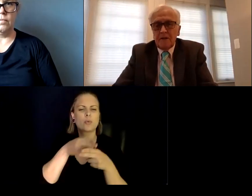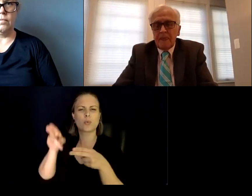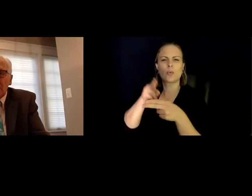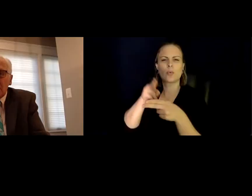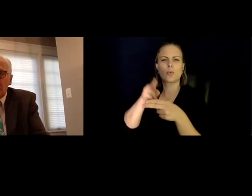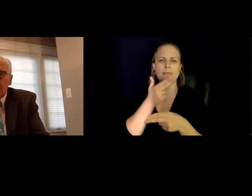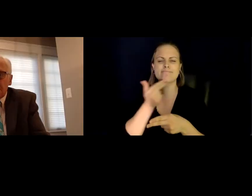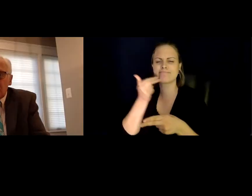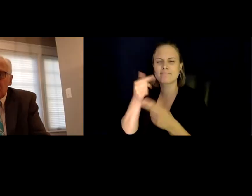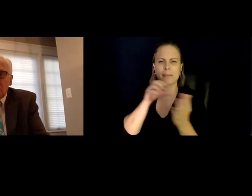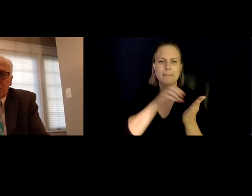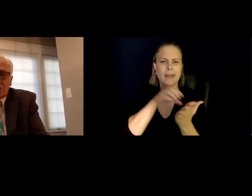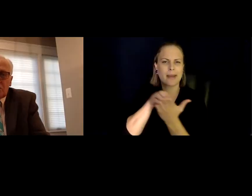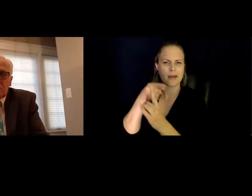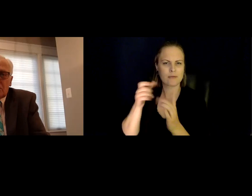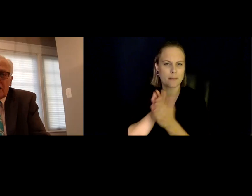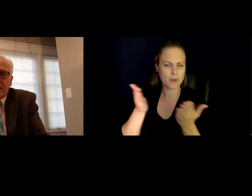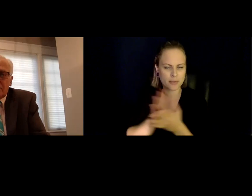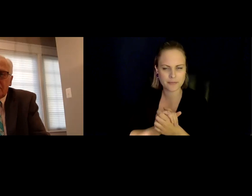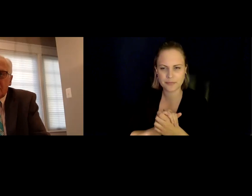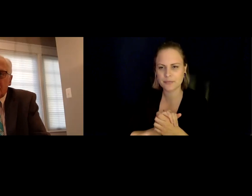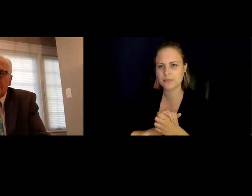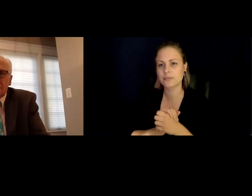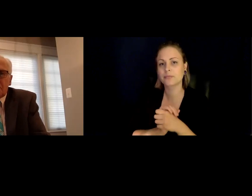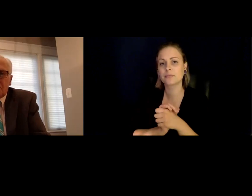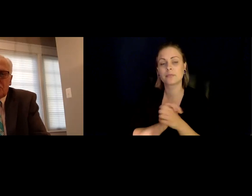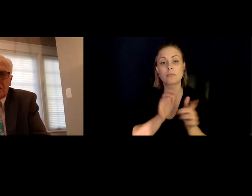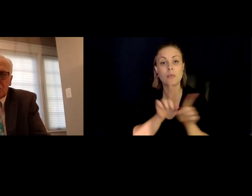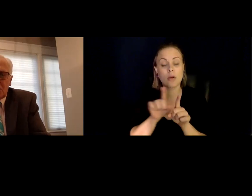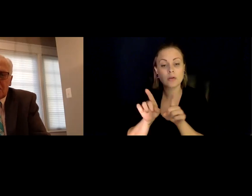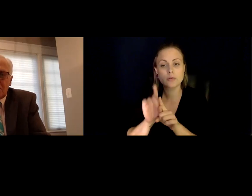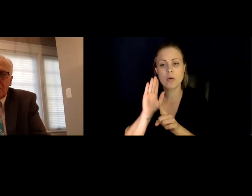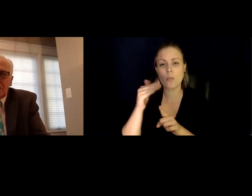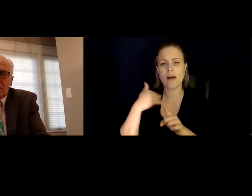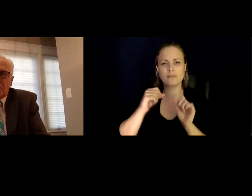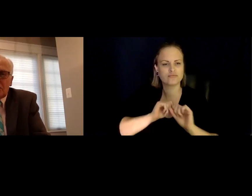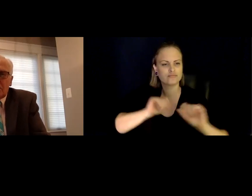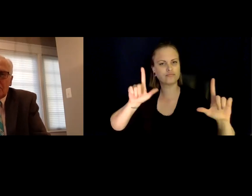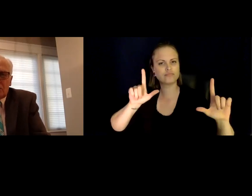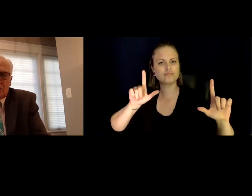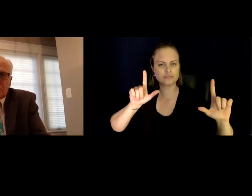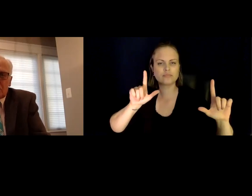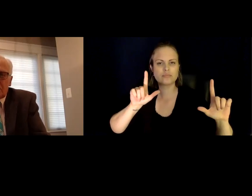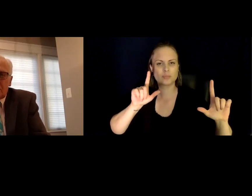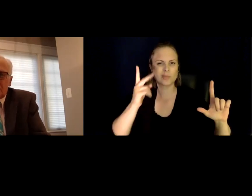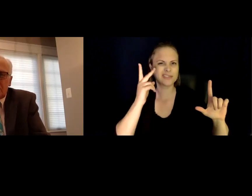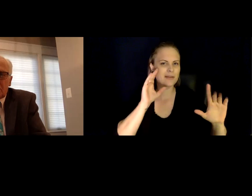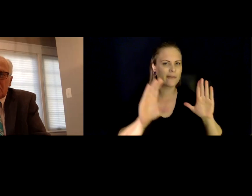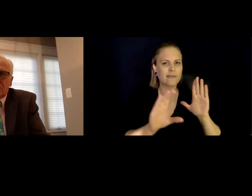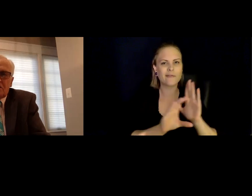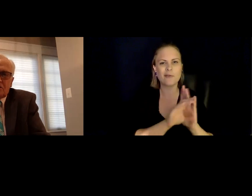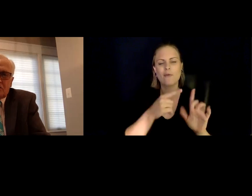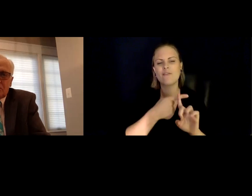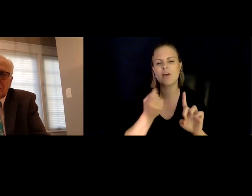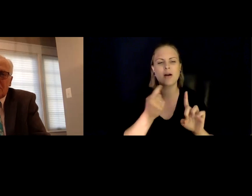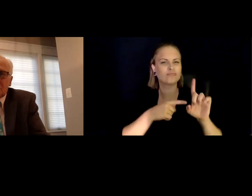book. I'm also going to have screen share where photos from